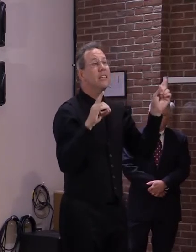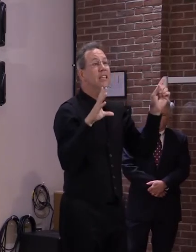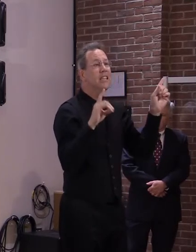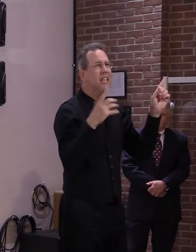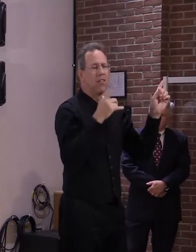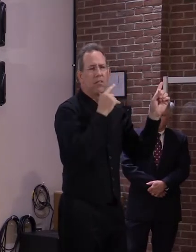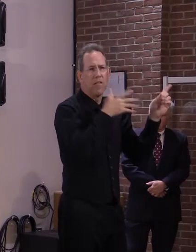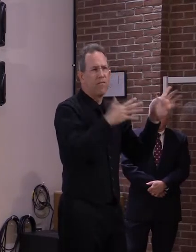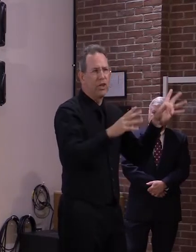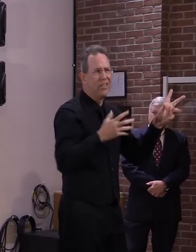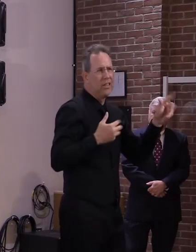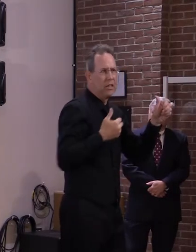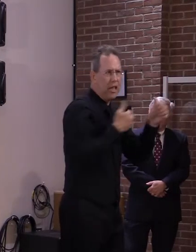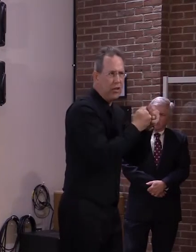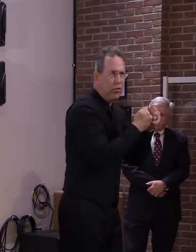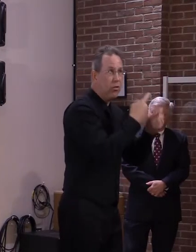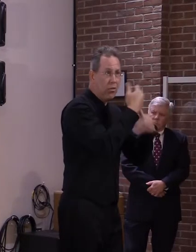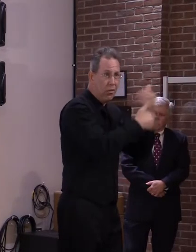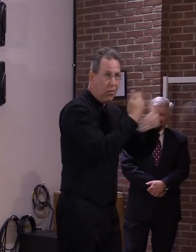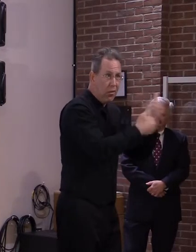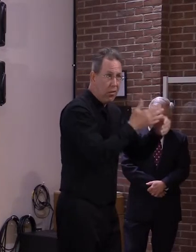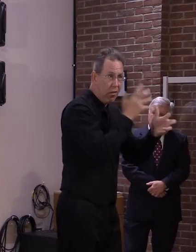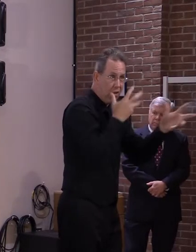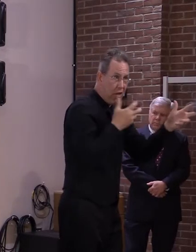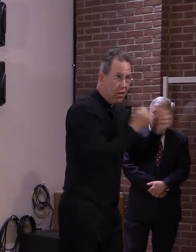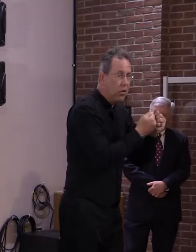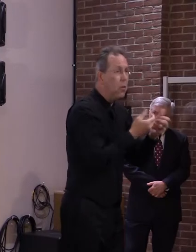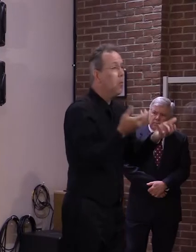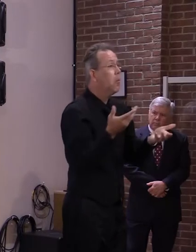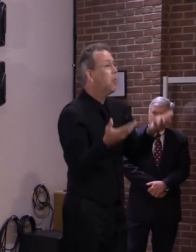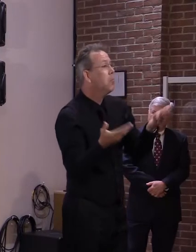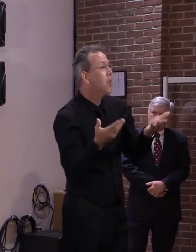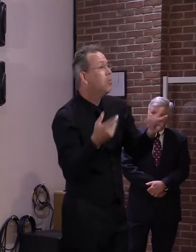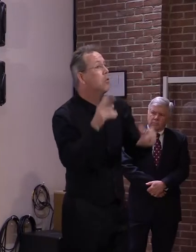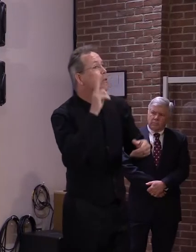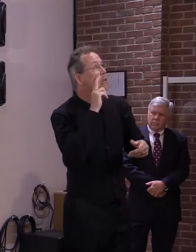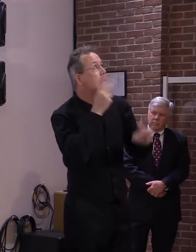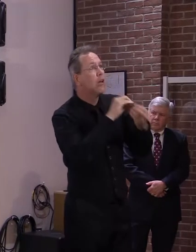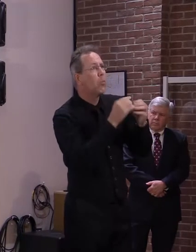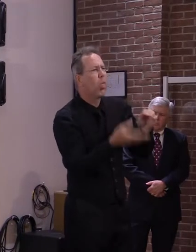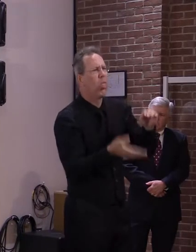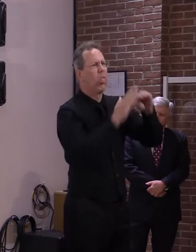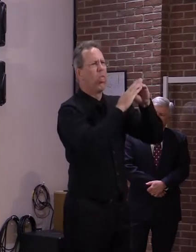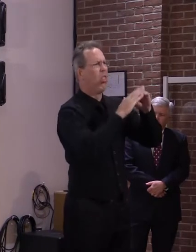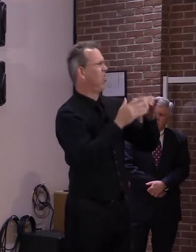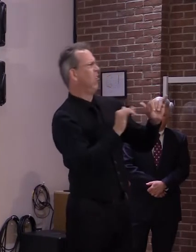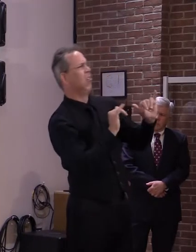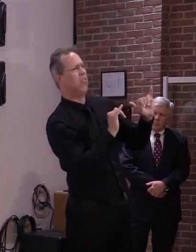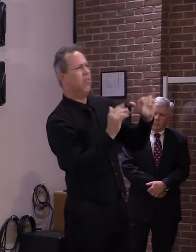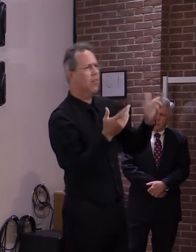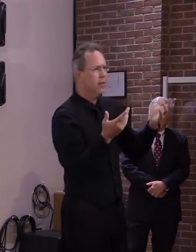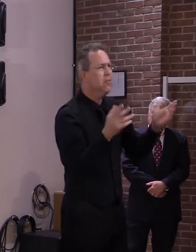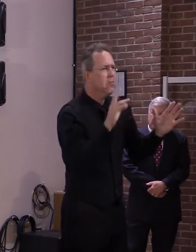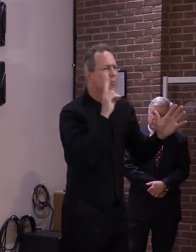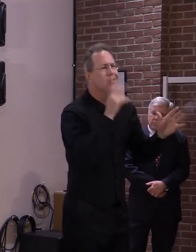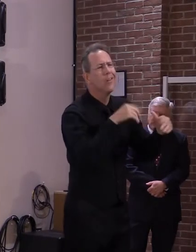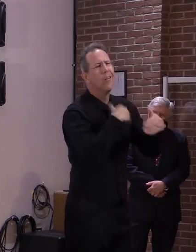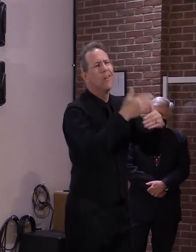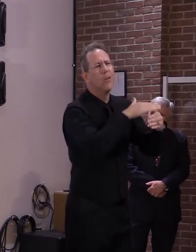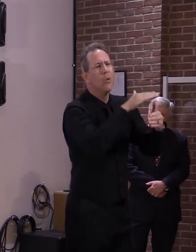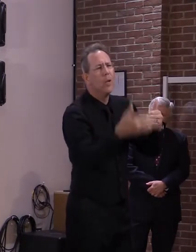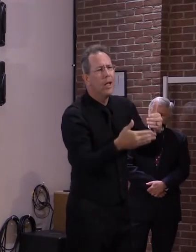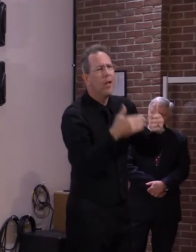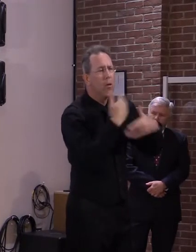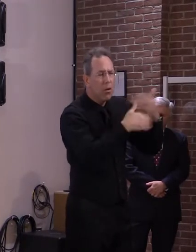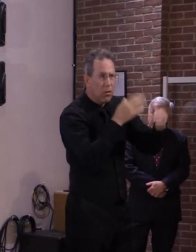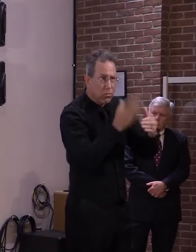we may see elevated numbers on the CDC website over the weekend. But again, we'll be able to make